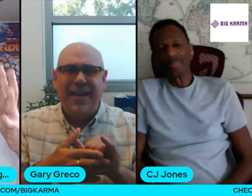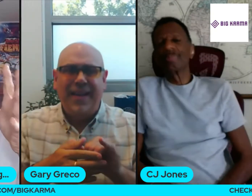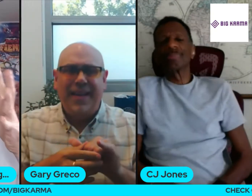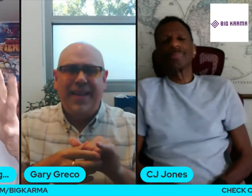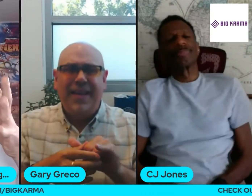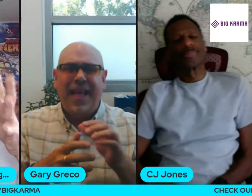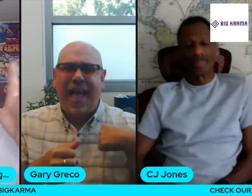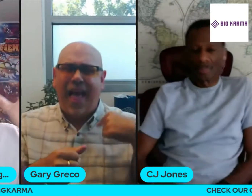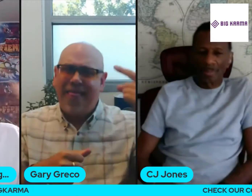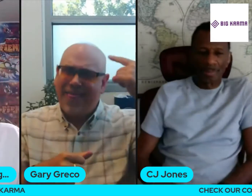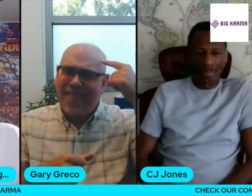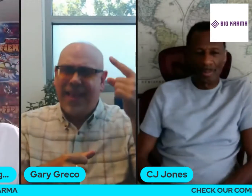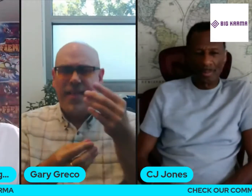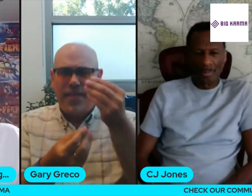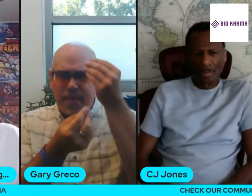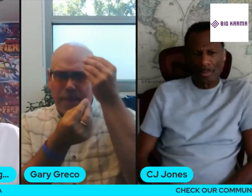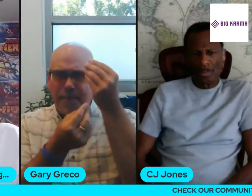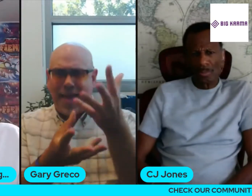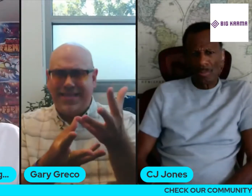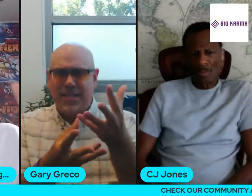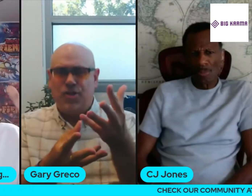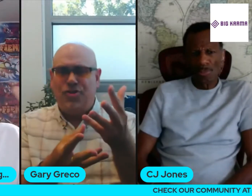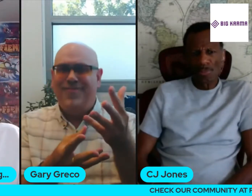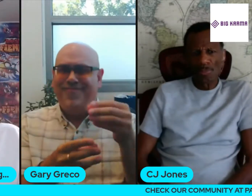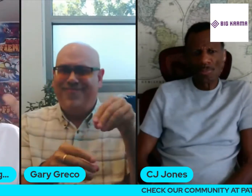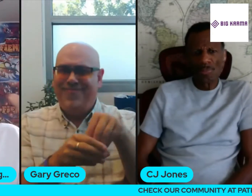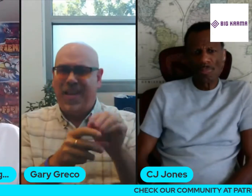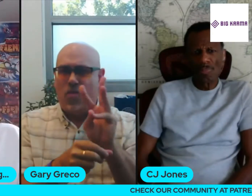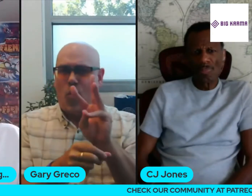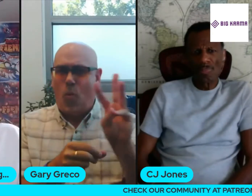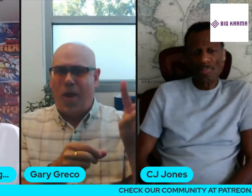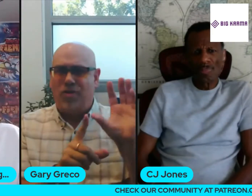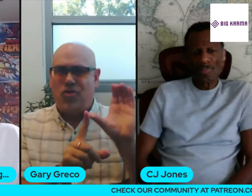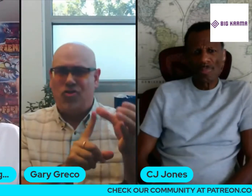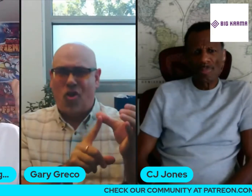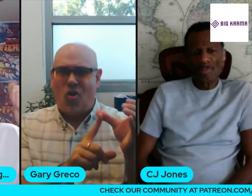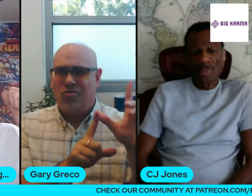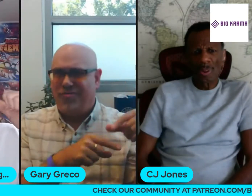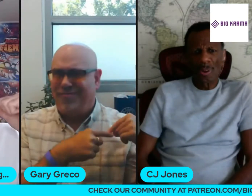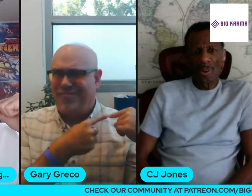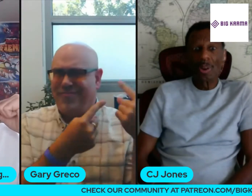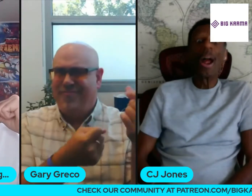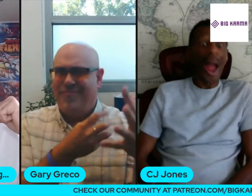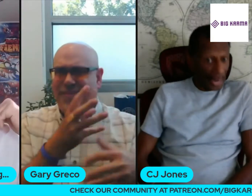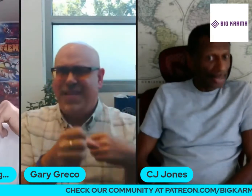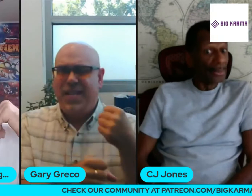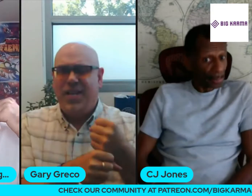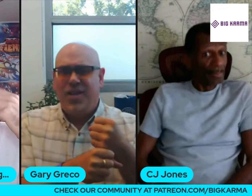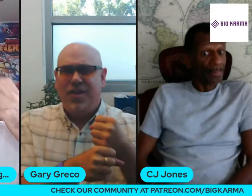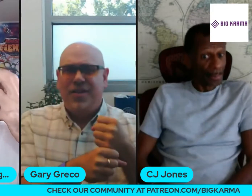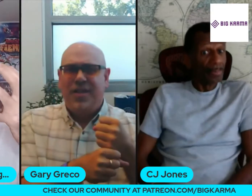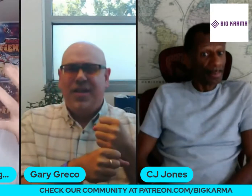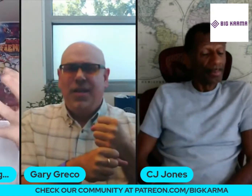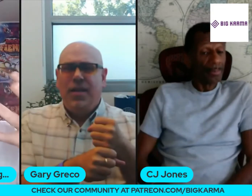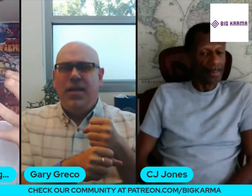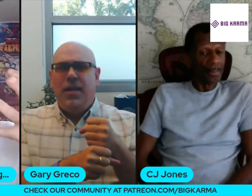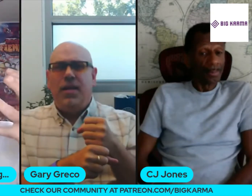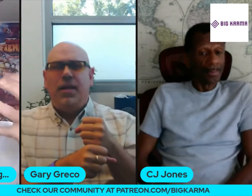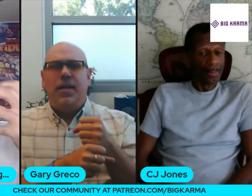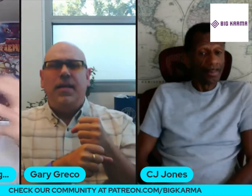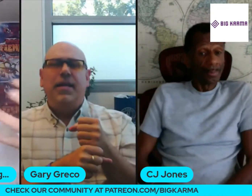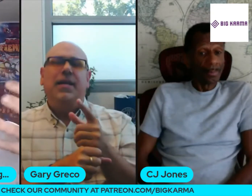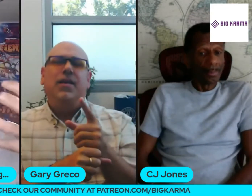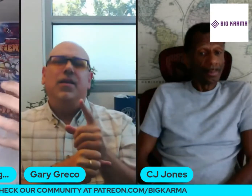the message in the Western culture for the last 40 years has been